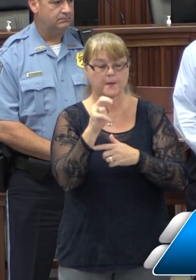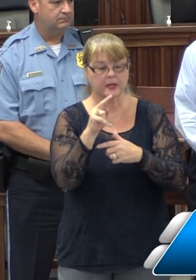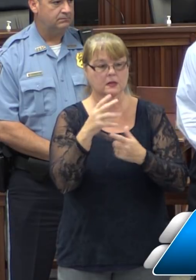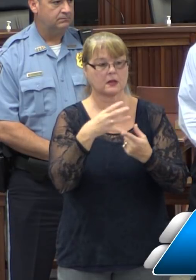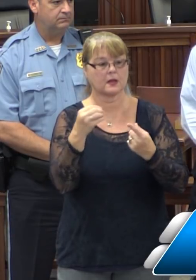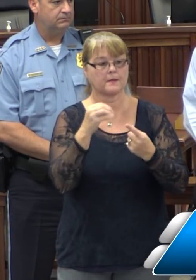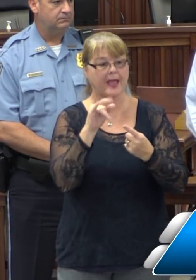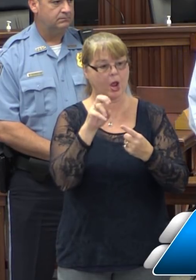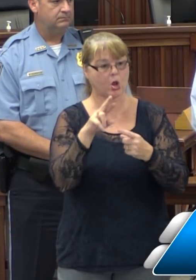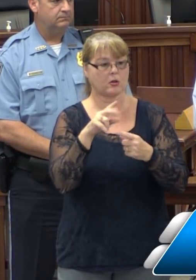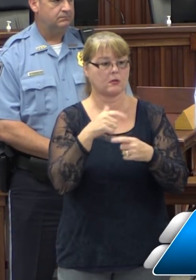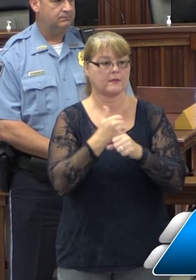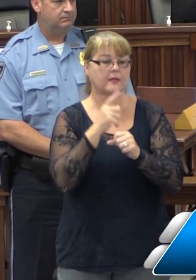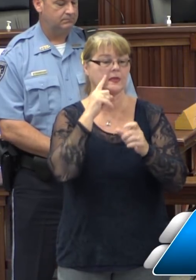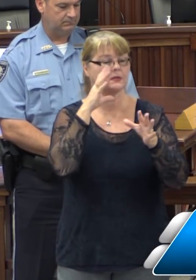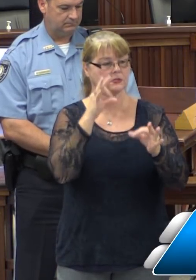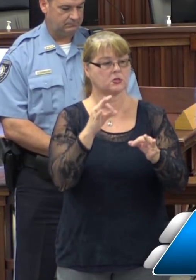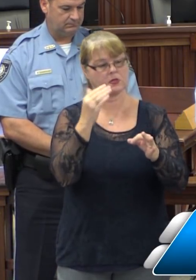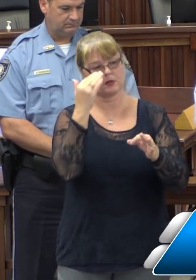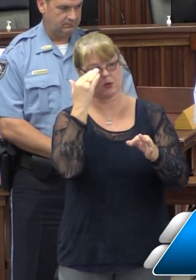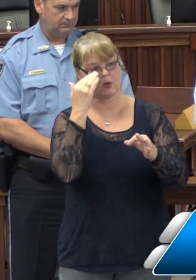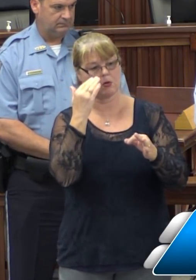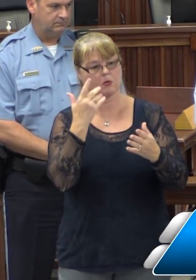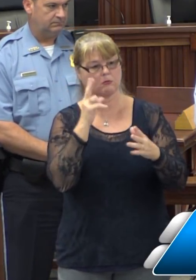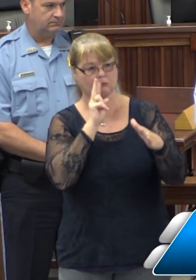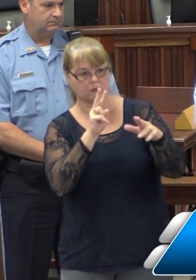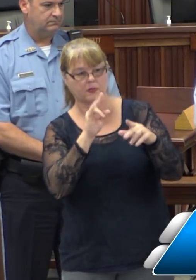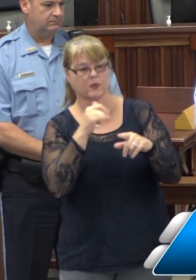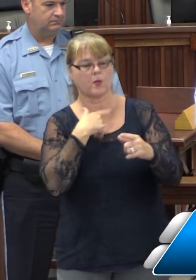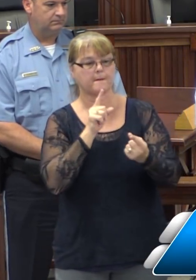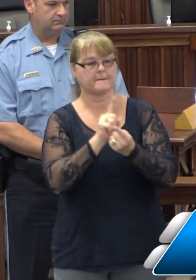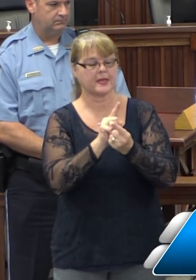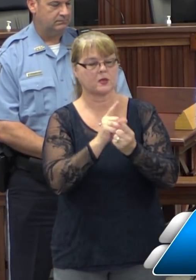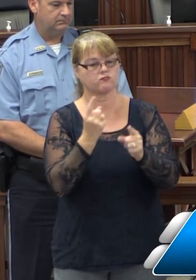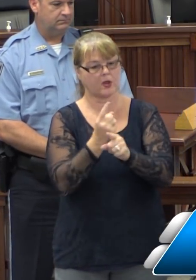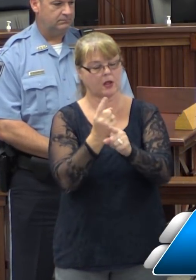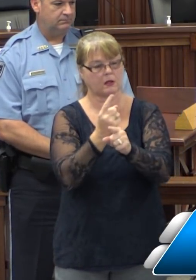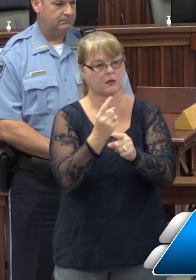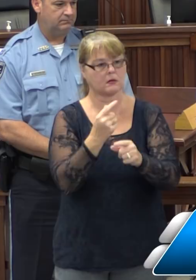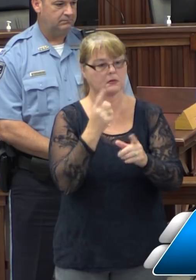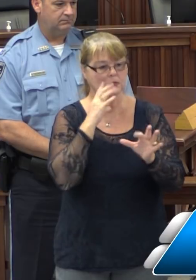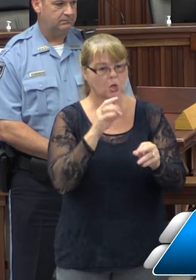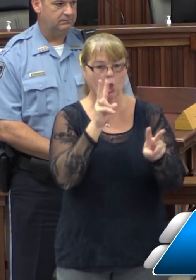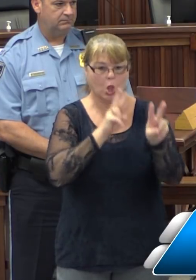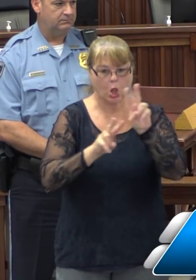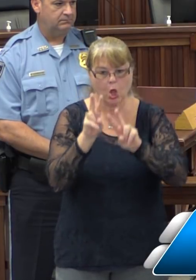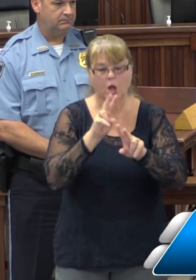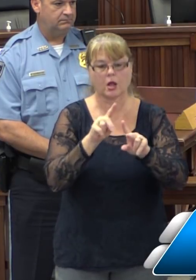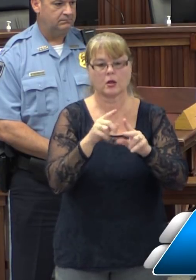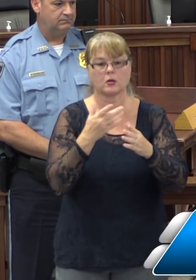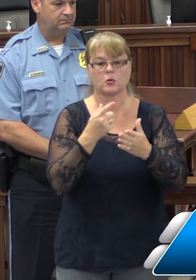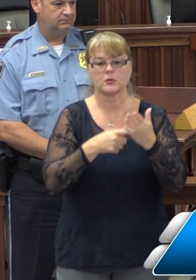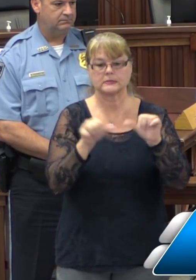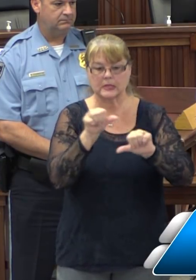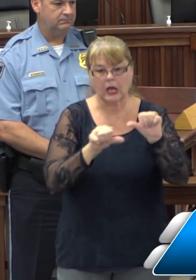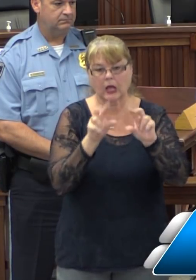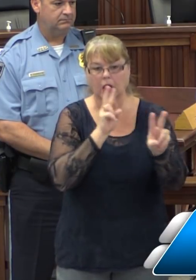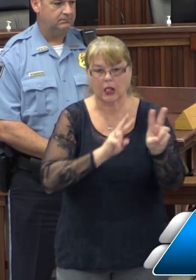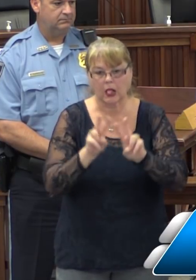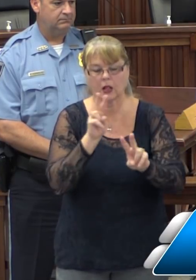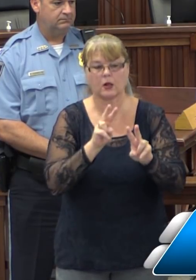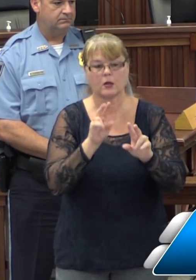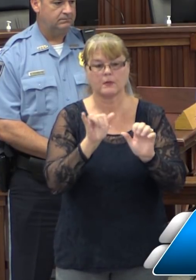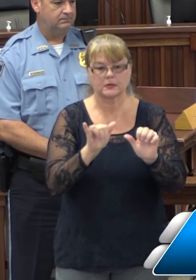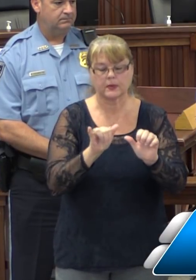mayors, they don't make that decision lightly. That's why we've been meeting on a regular basis, looking at the meteorology, looking at the science, looking at what